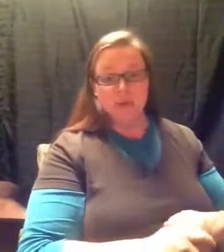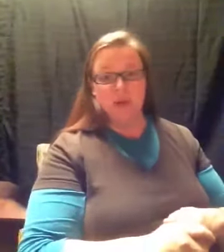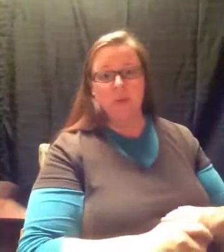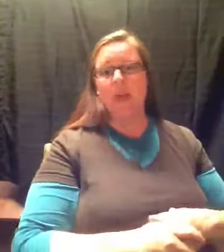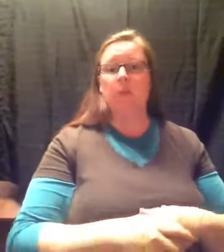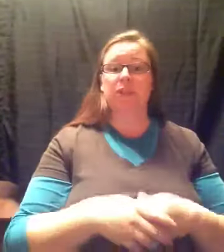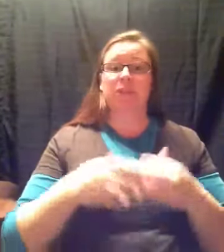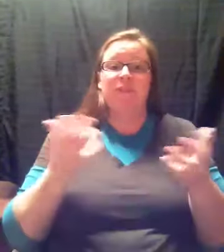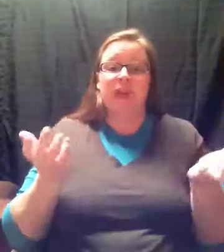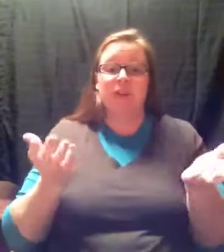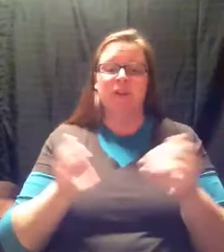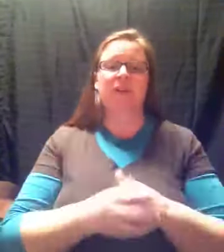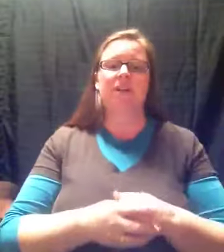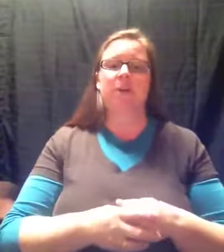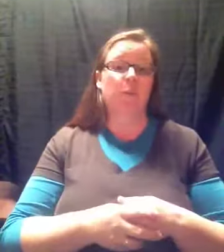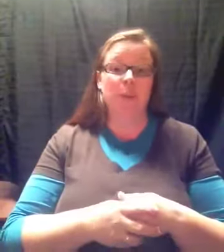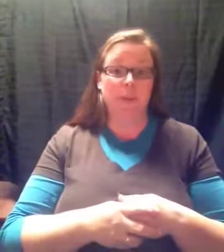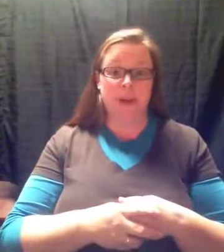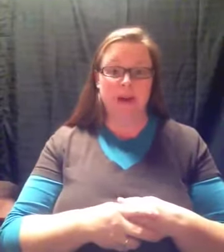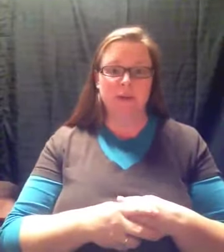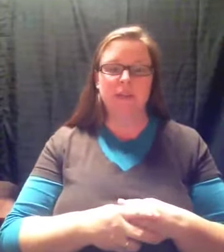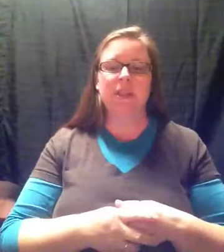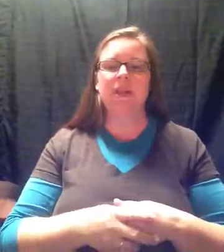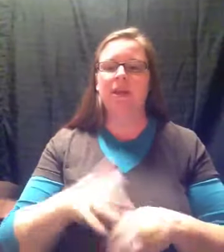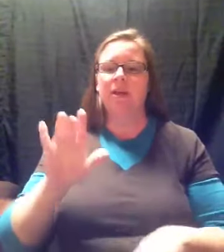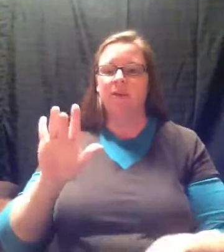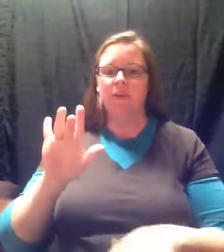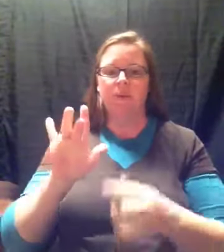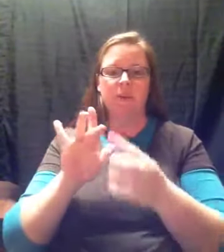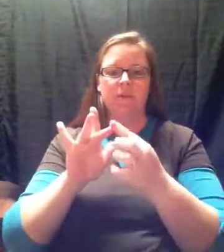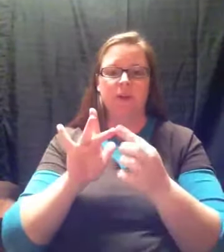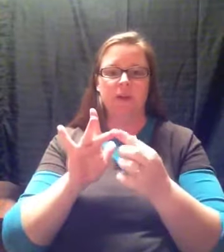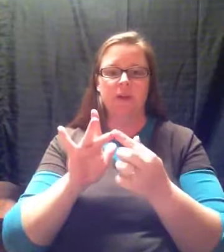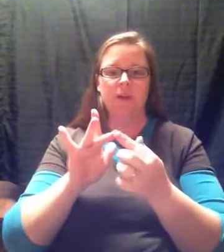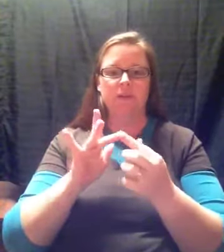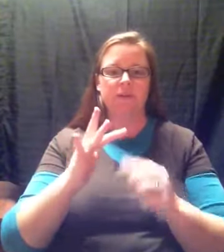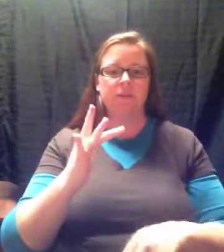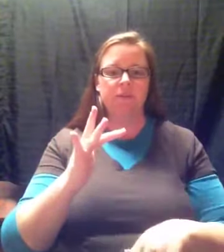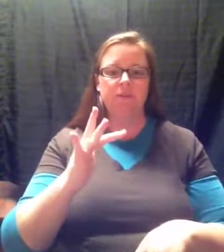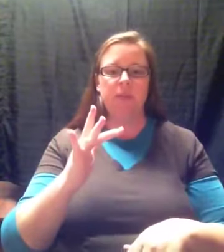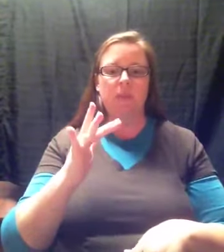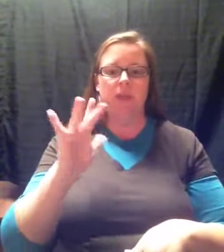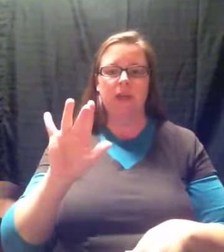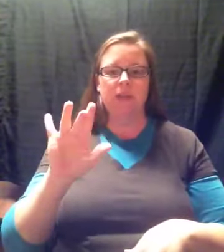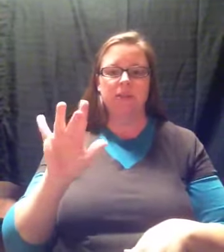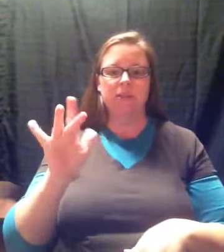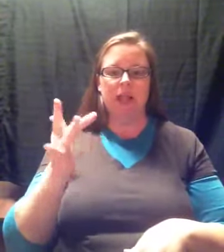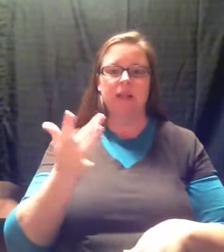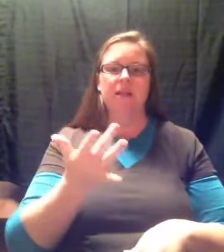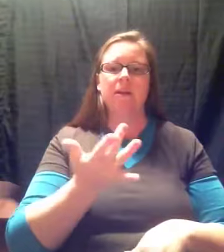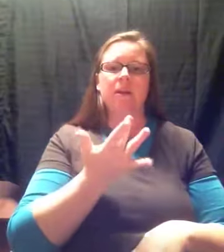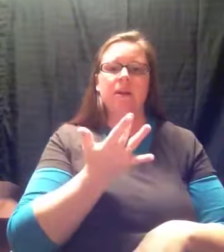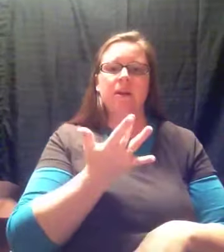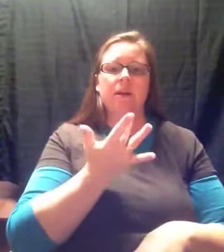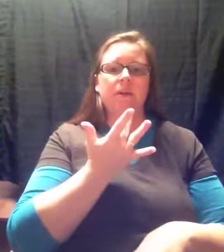Favorite, like what's your favorite room and house? You middle finger, I'm going to end slightly, and you